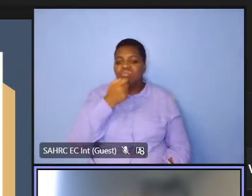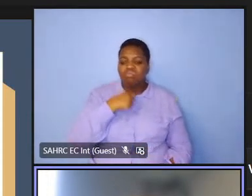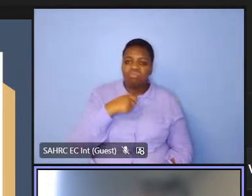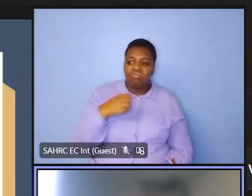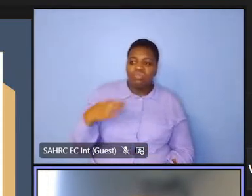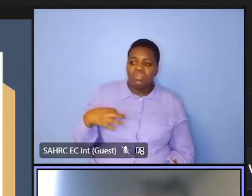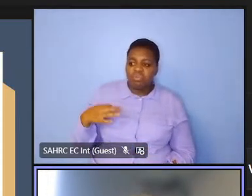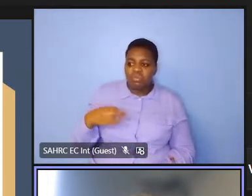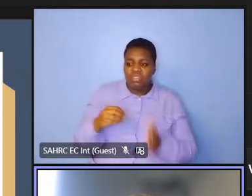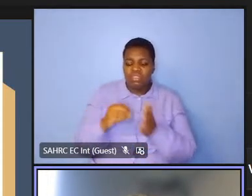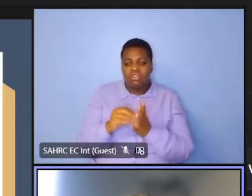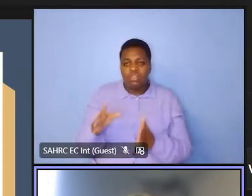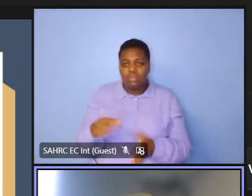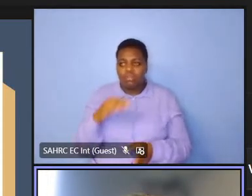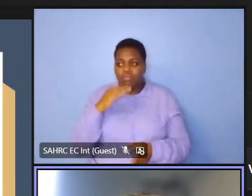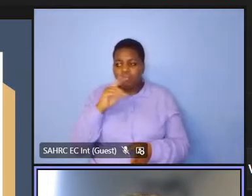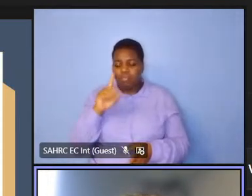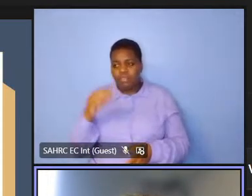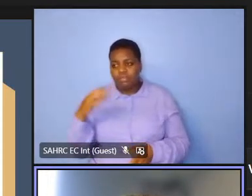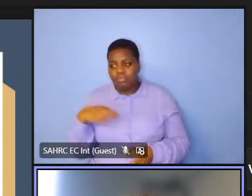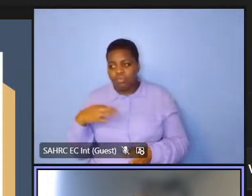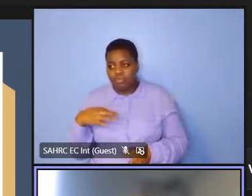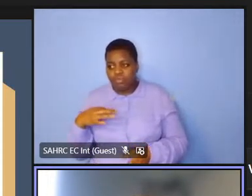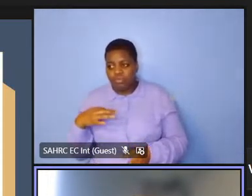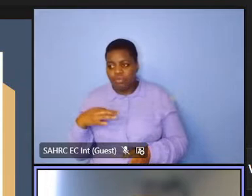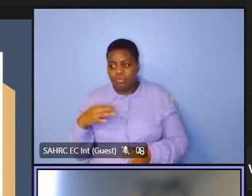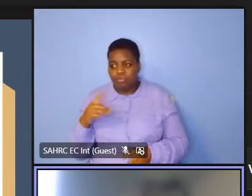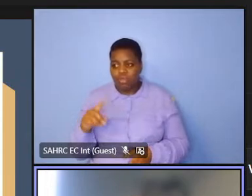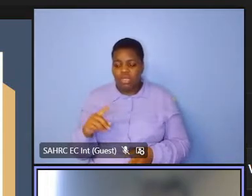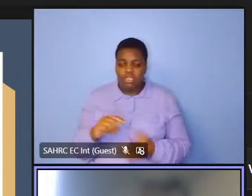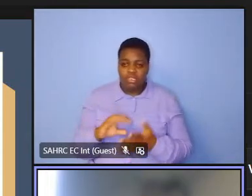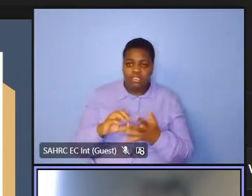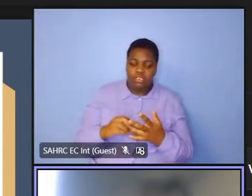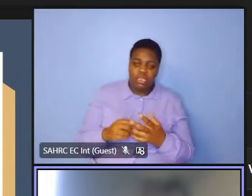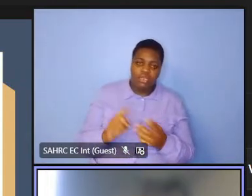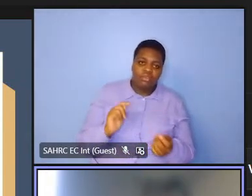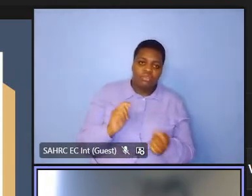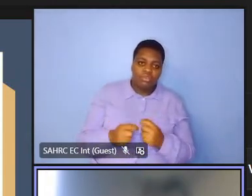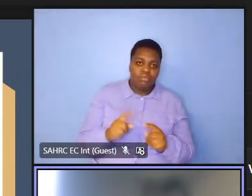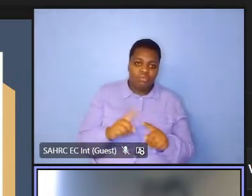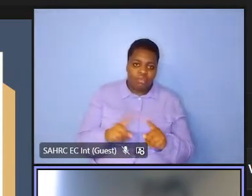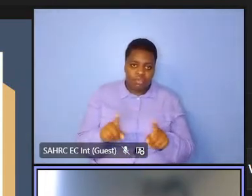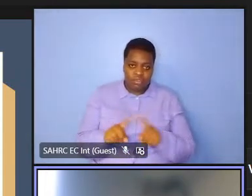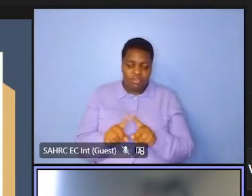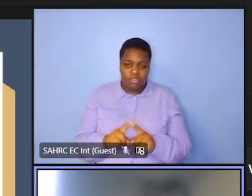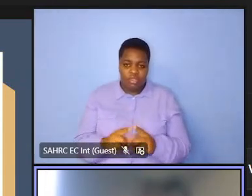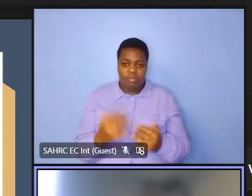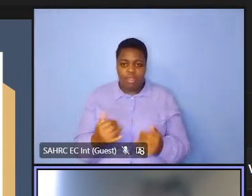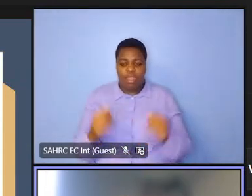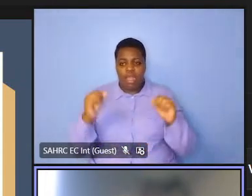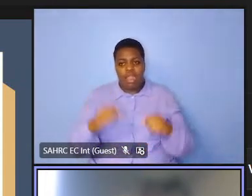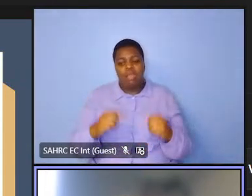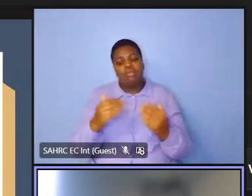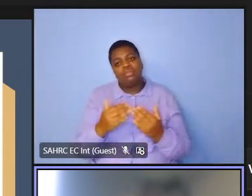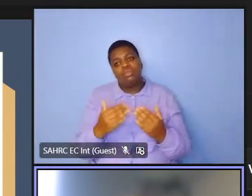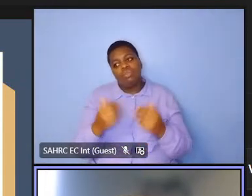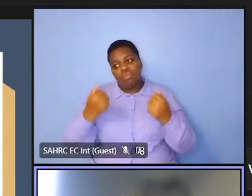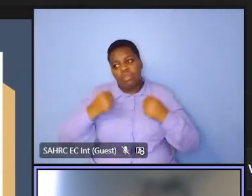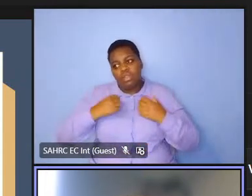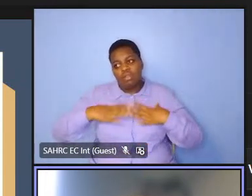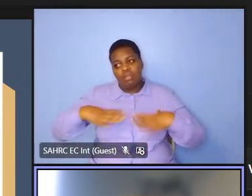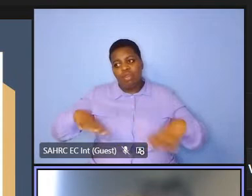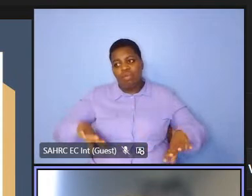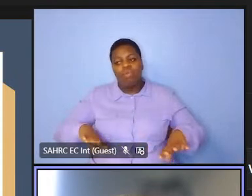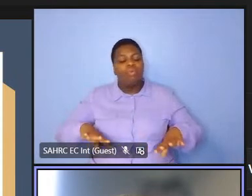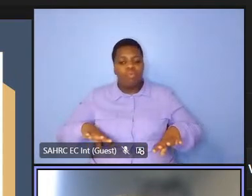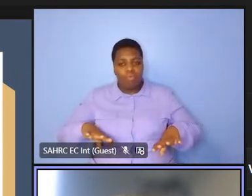female learner, and so it should read girls or transgender female, but also where a school allowed a learner to wear a dress in